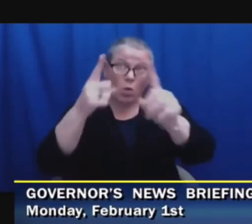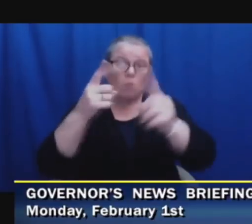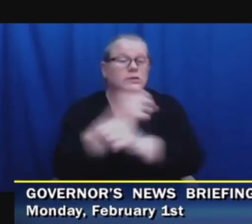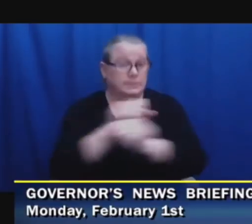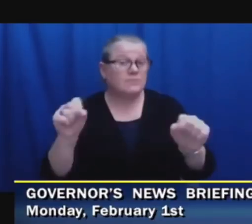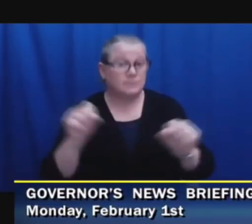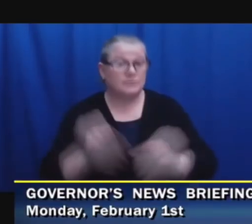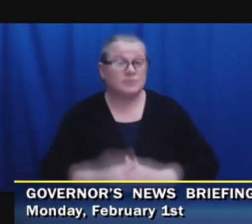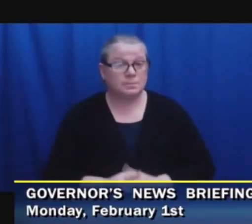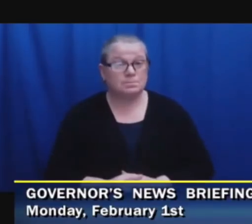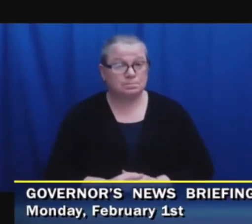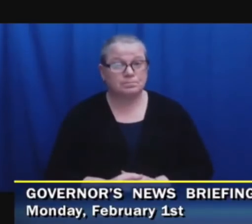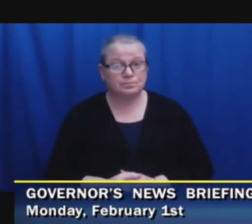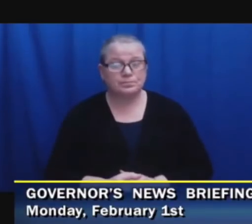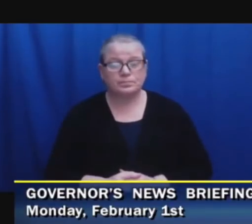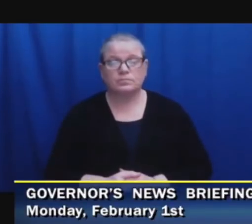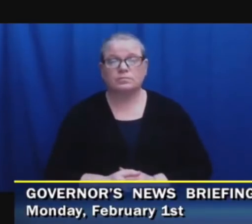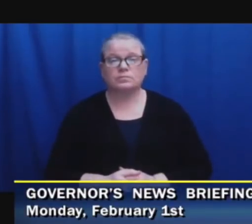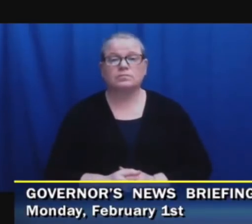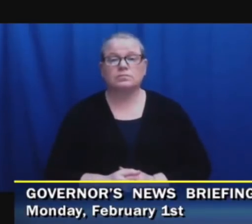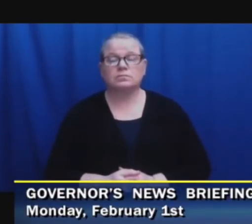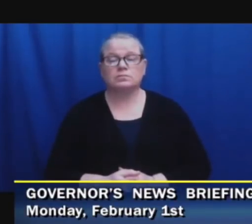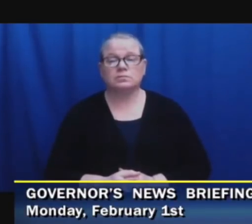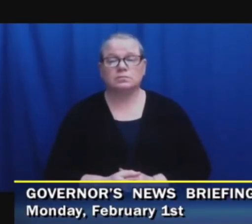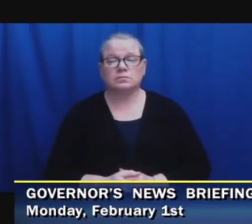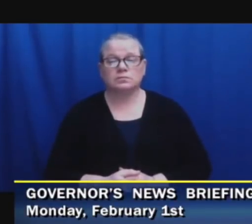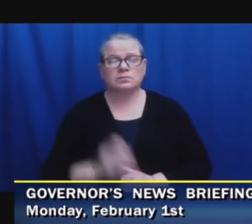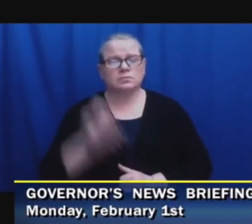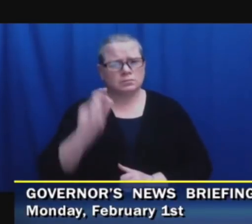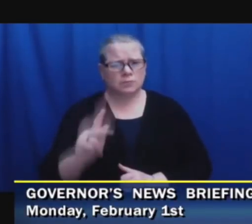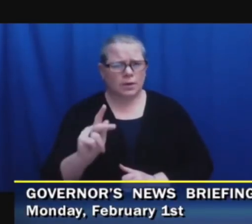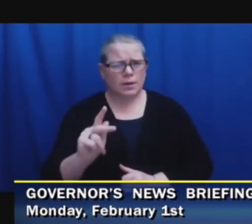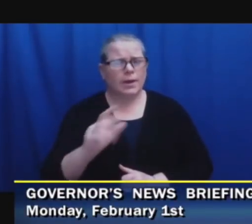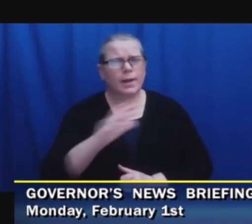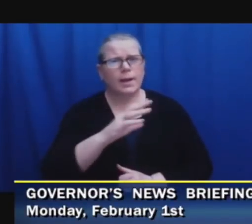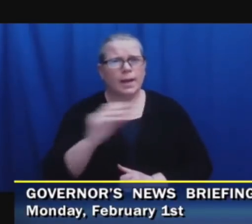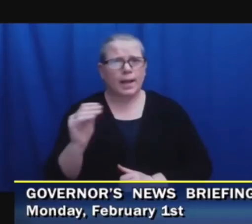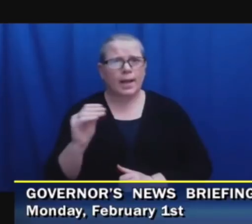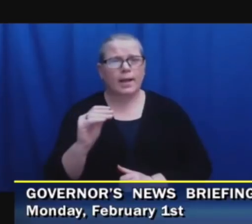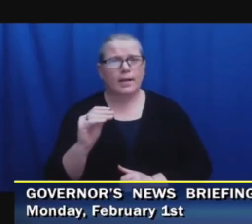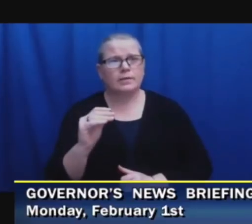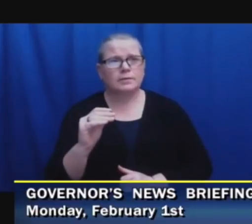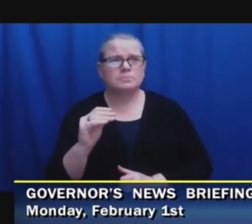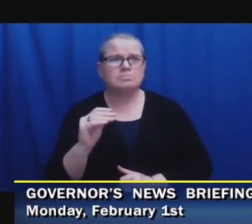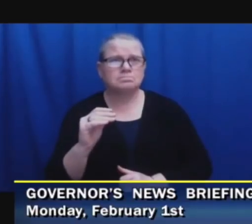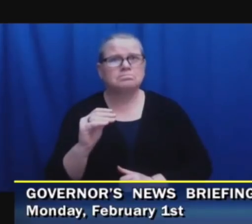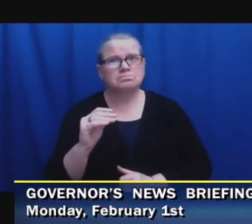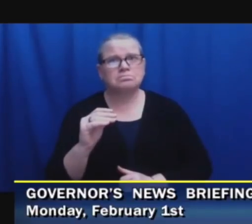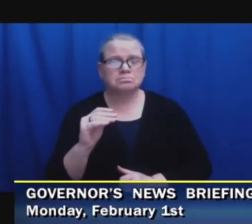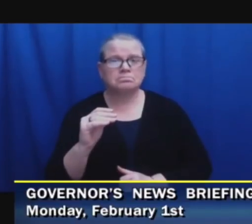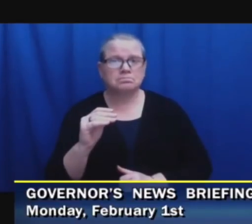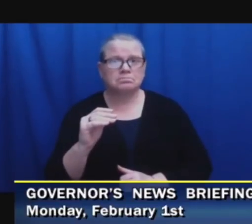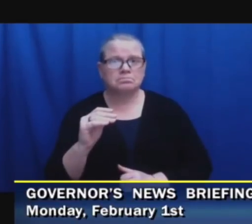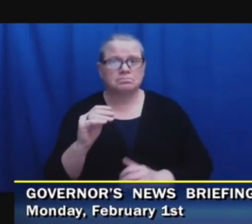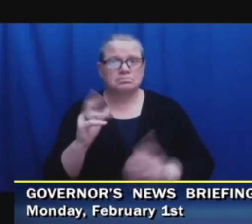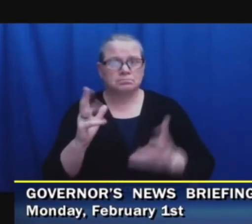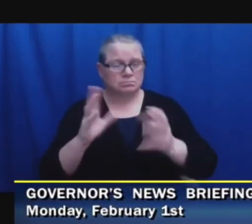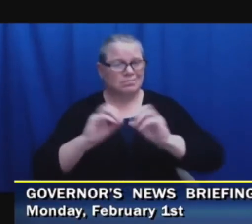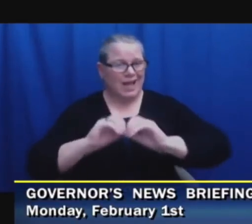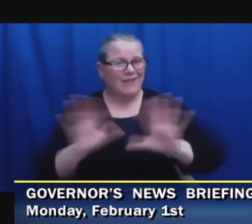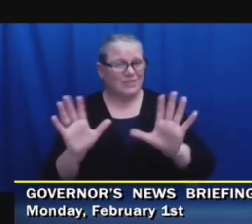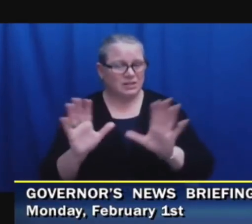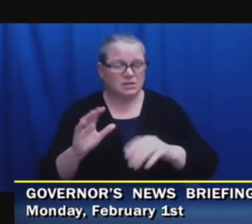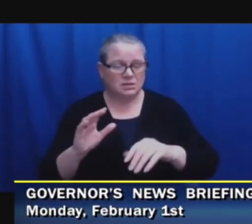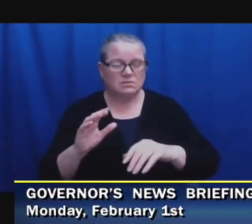And, obviously, we're all dealing with a vaccination program that the likes of which no one has dealt